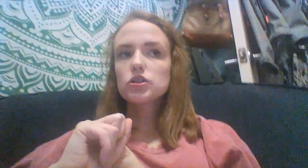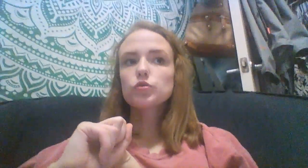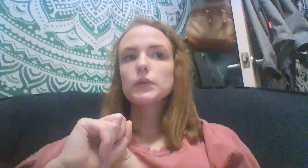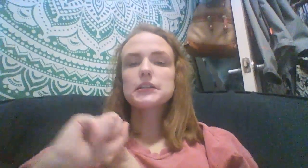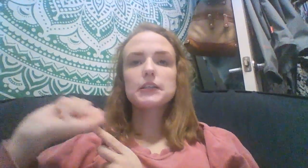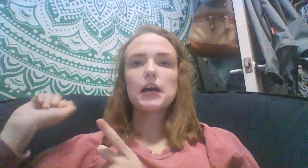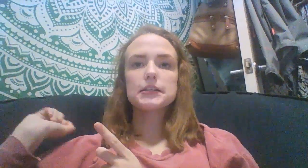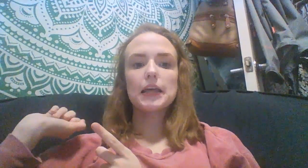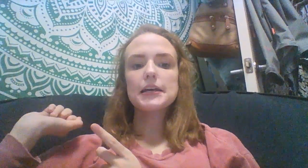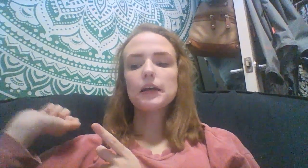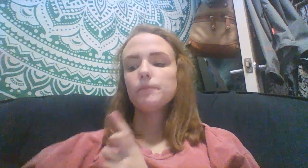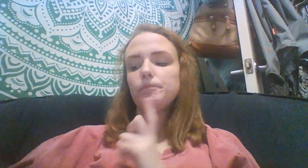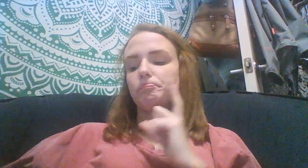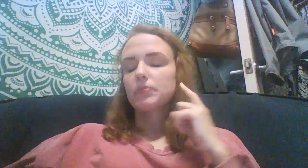privilege. We discussed a